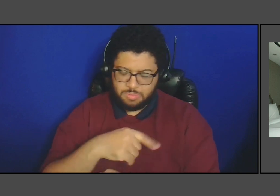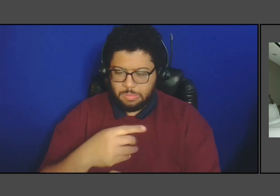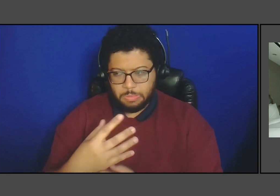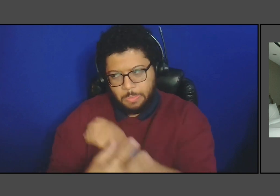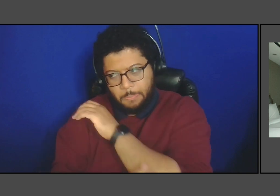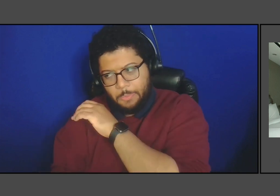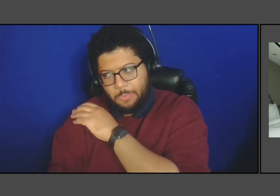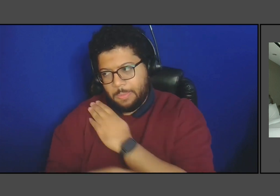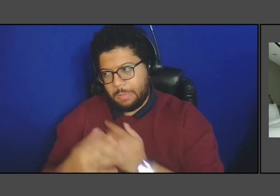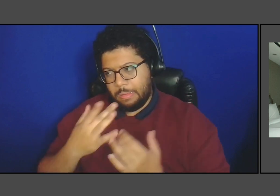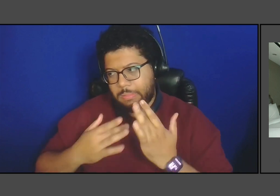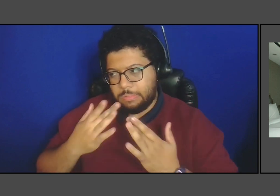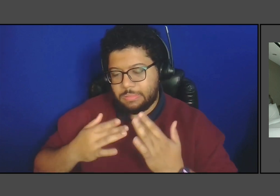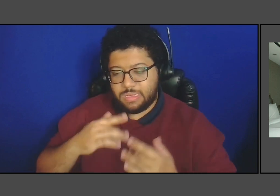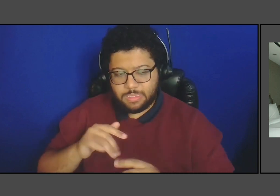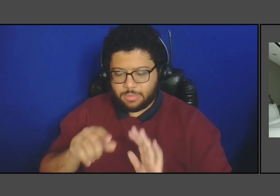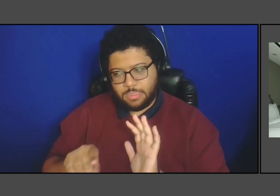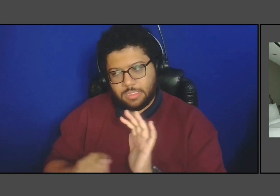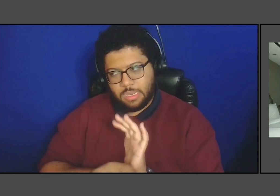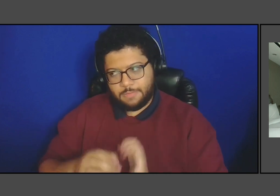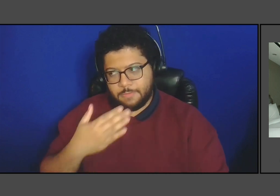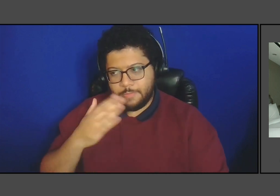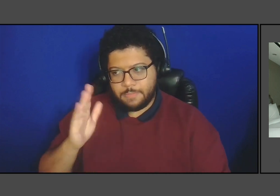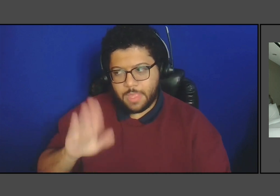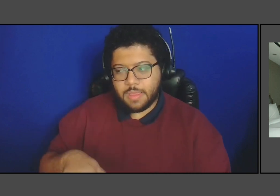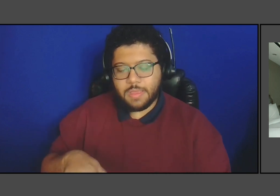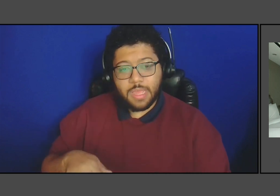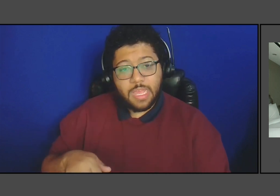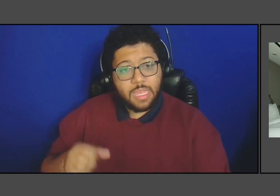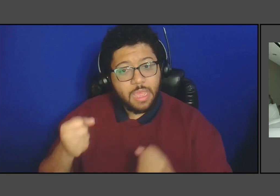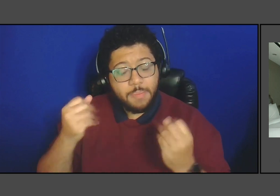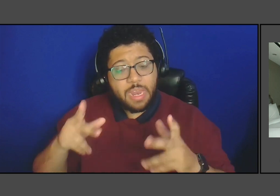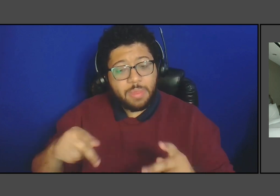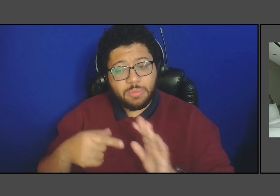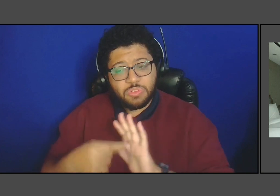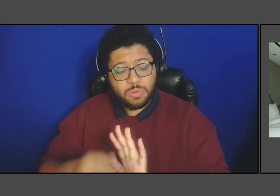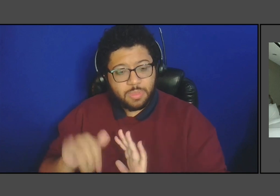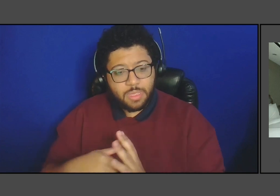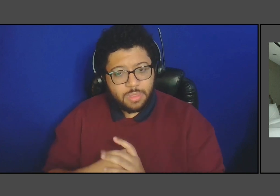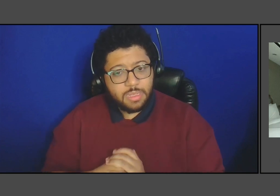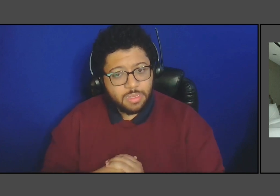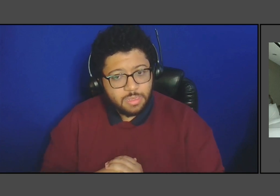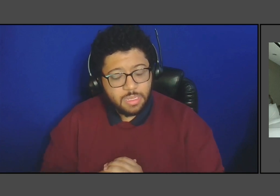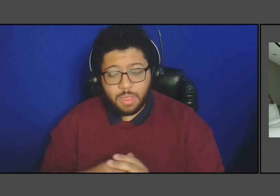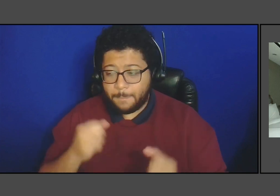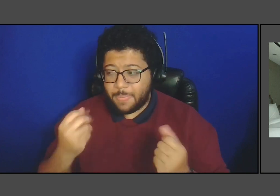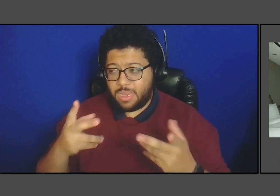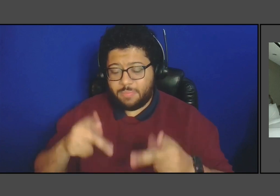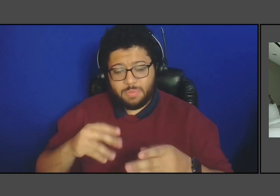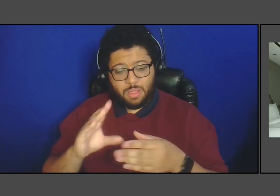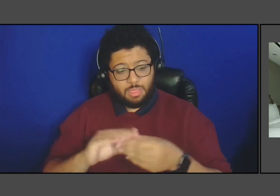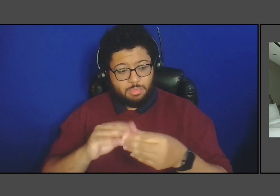and bad by a lot of people, right, that talk in these ways, especially around an election.